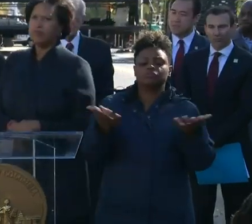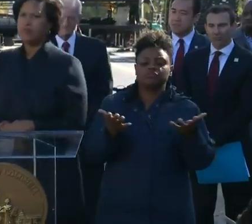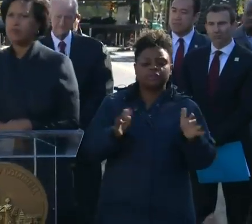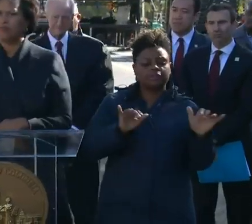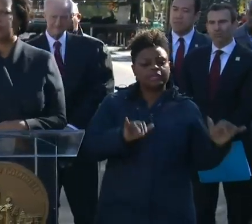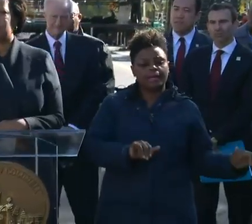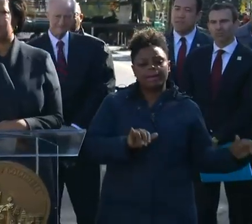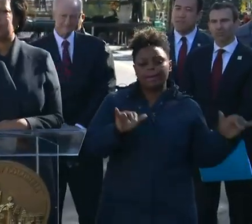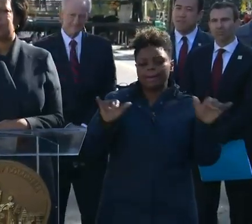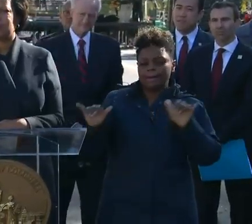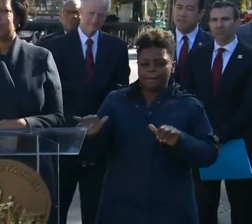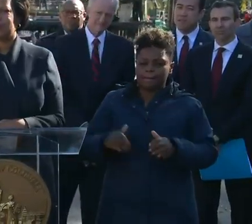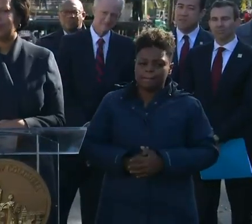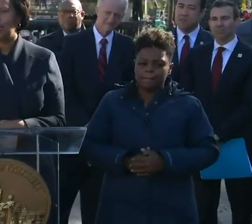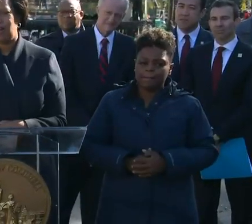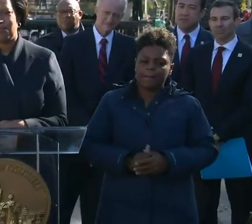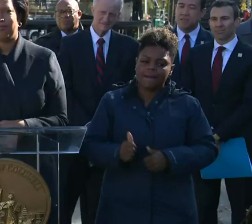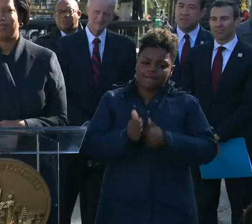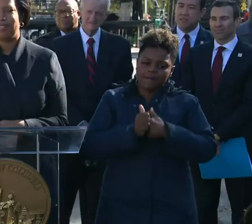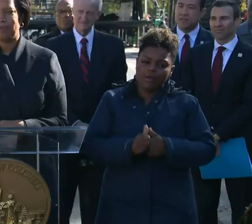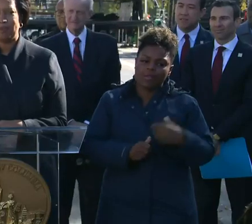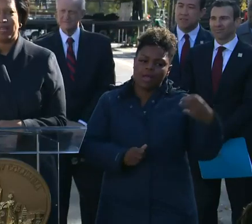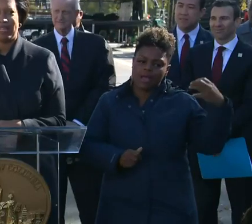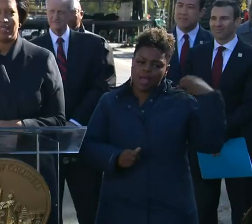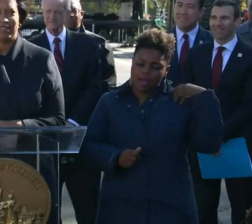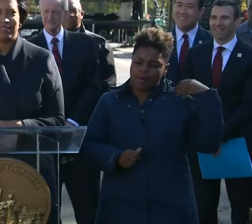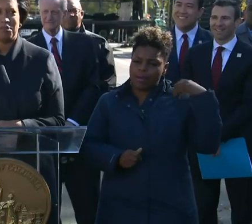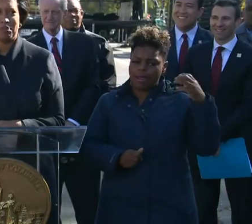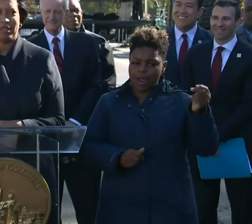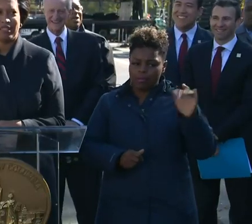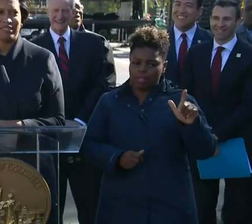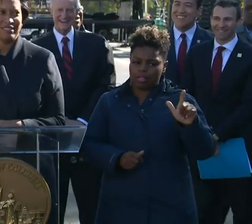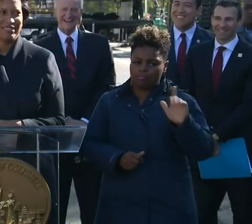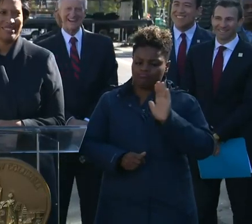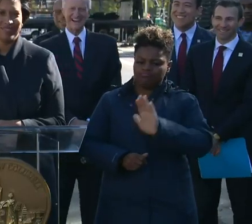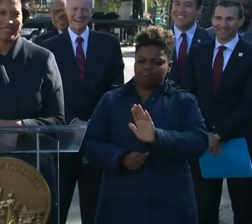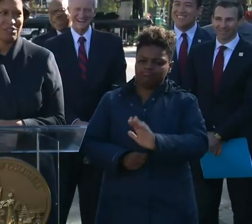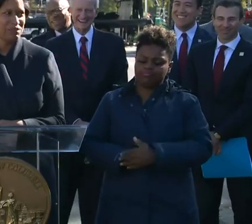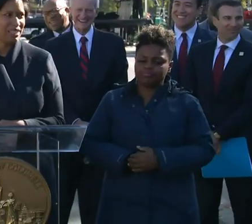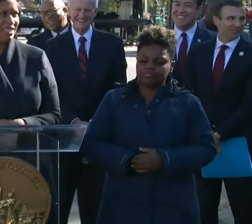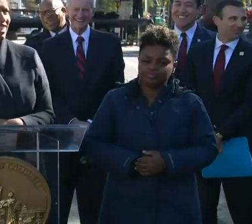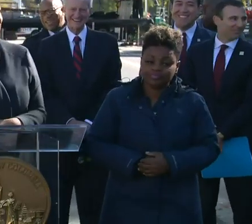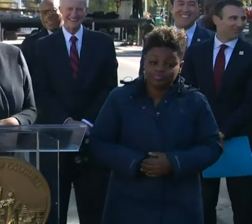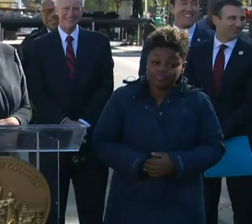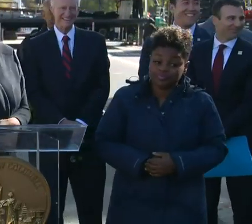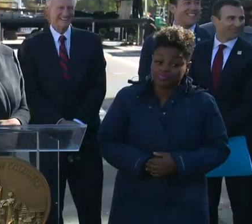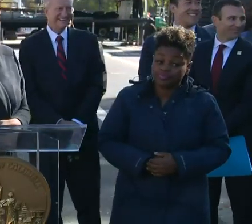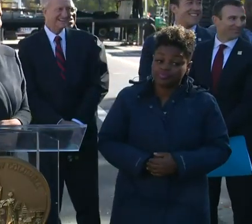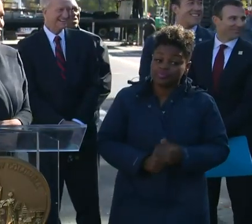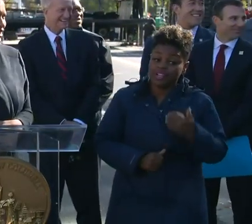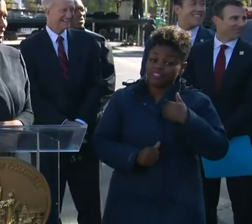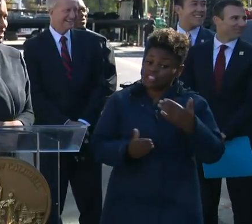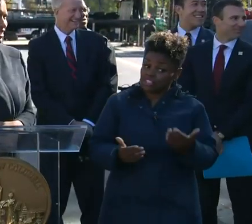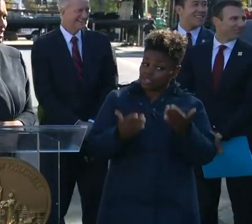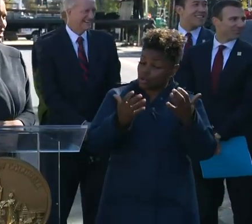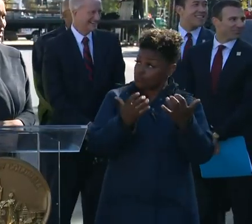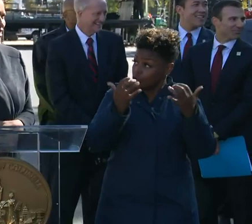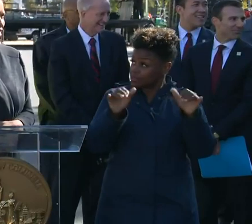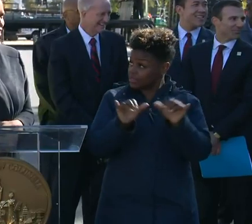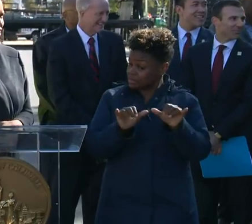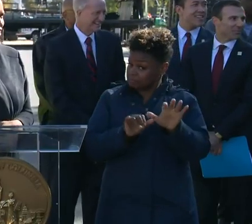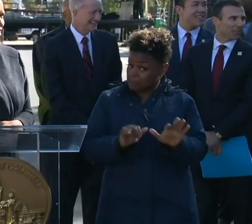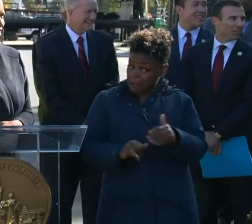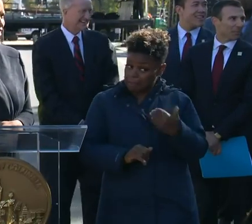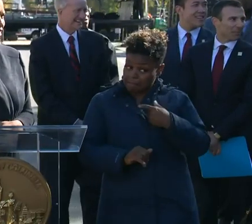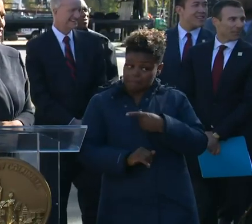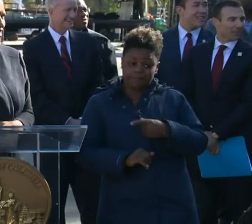Mayor, do you have any guesstimates on crowd size? No, it'll be big. It'll be big. It'll be big. Yes. Who will be